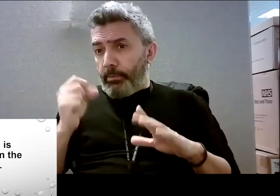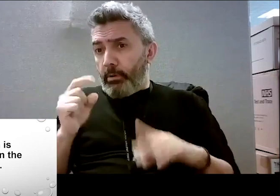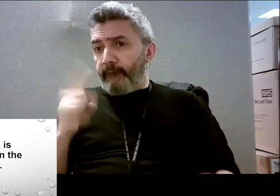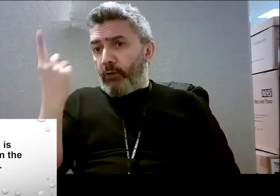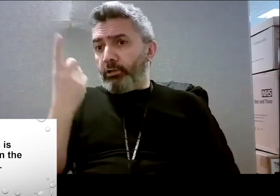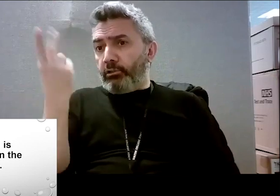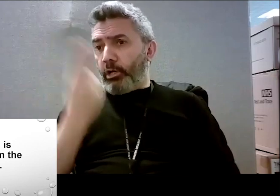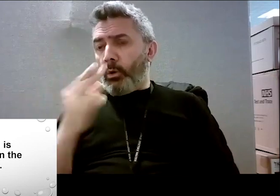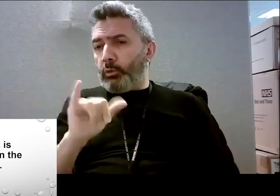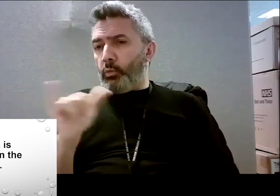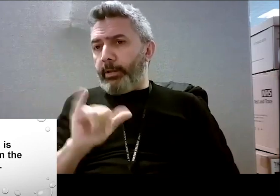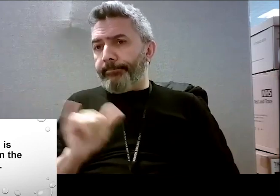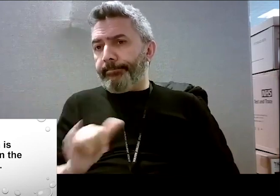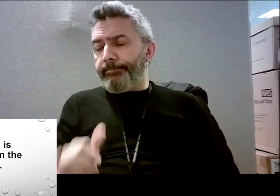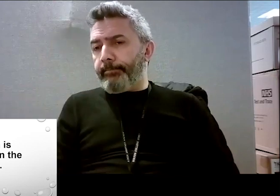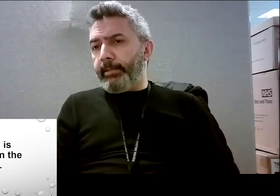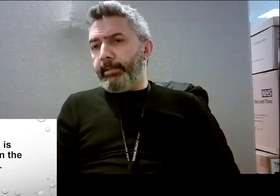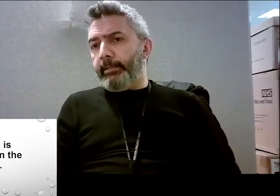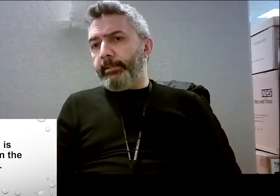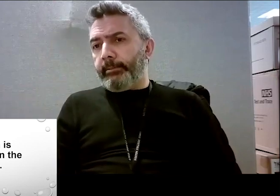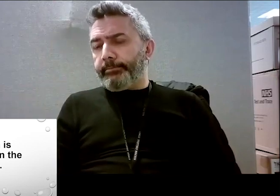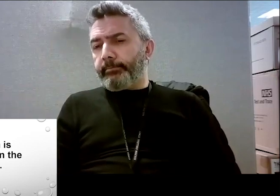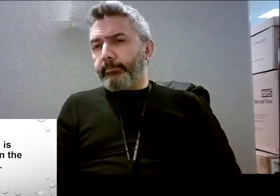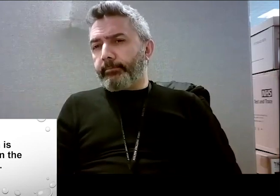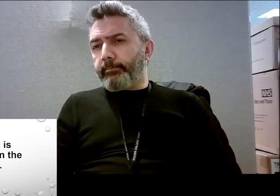in chat. What did you draw first? Was it the man or the bridge?